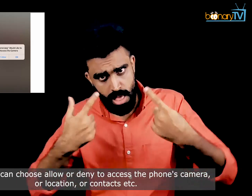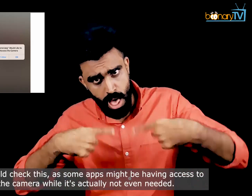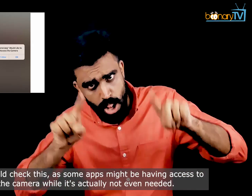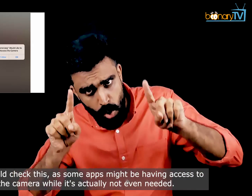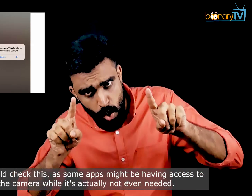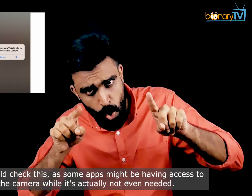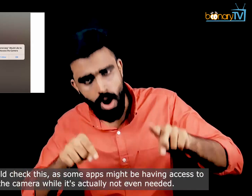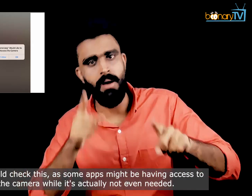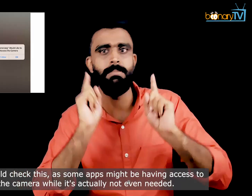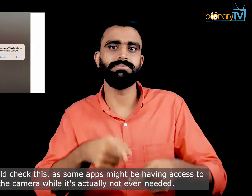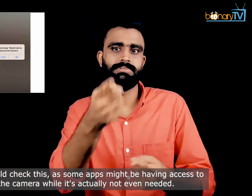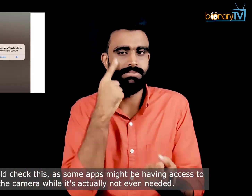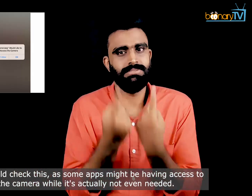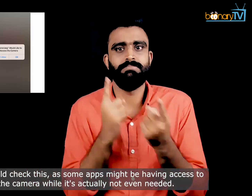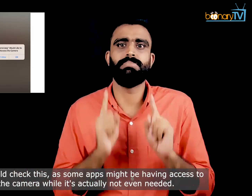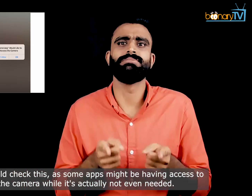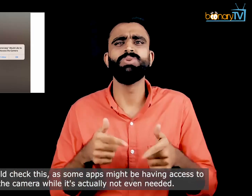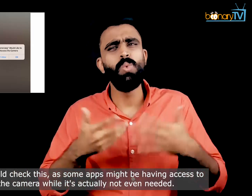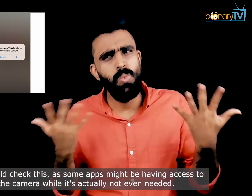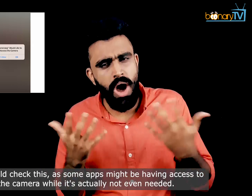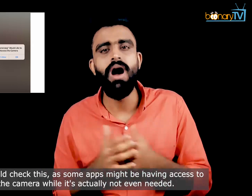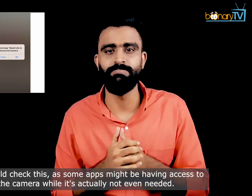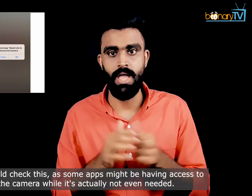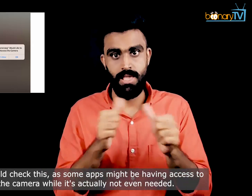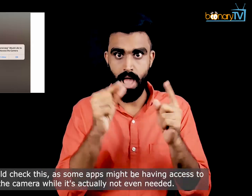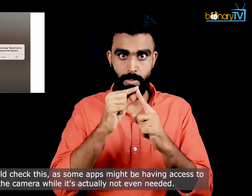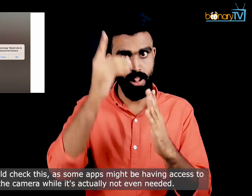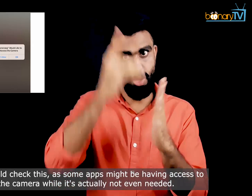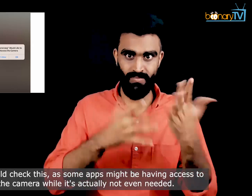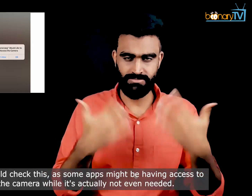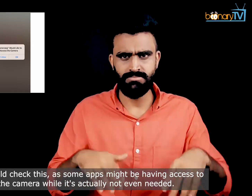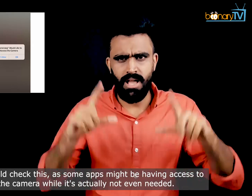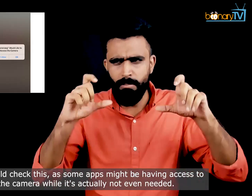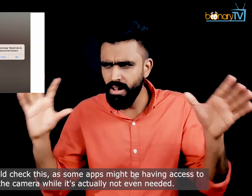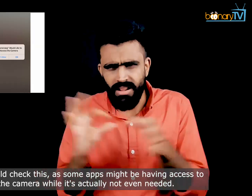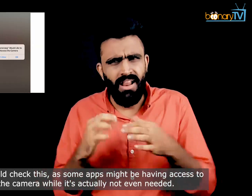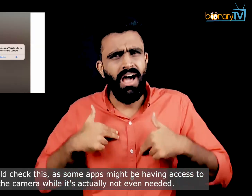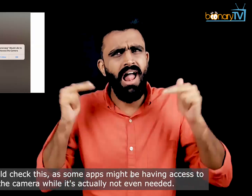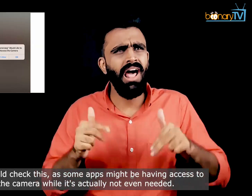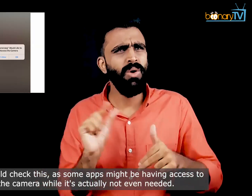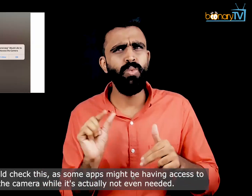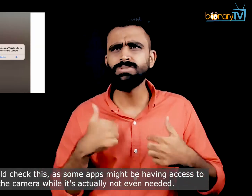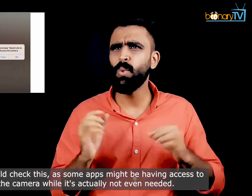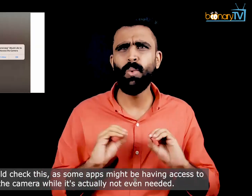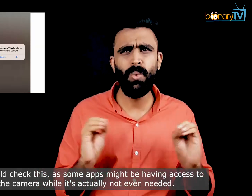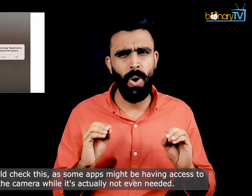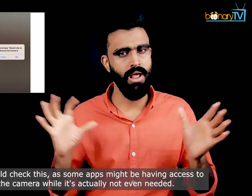We should check this, as some apps might be having access to the camera while it's actually not even